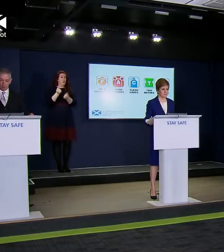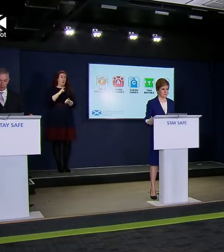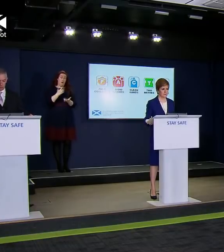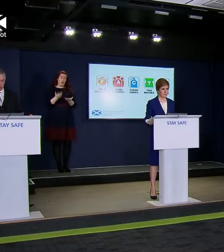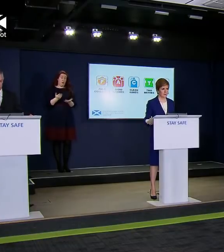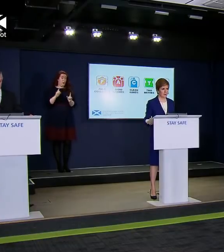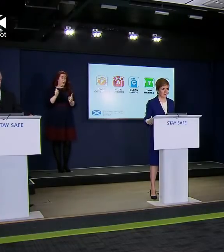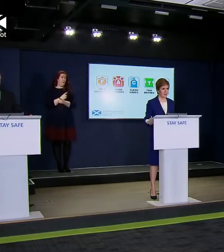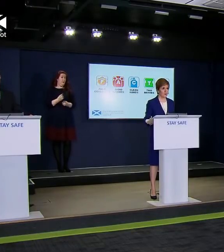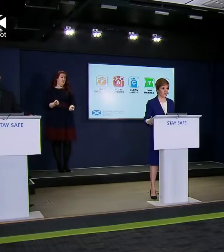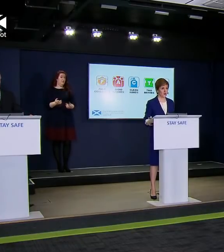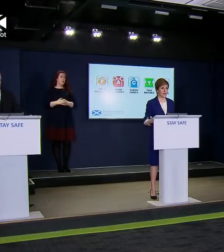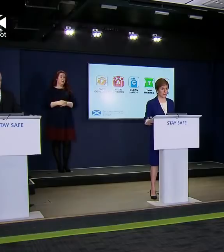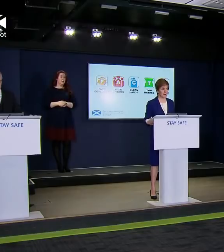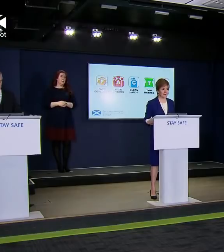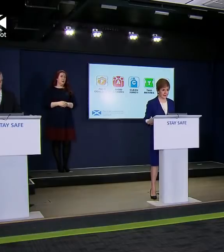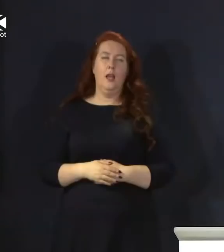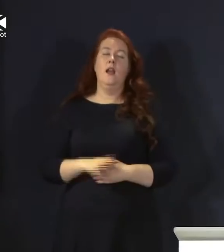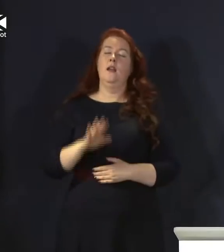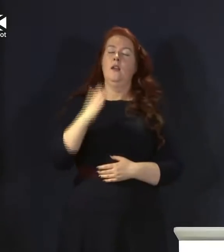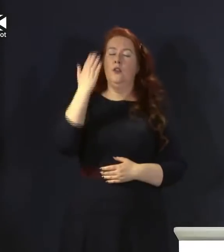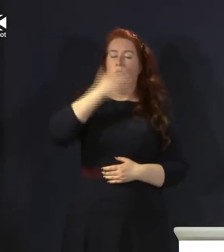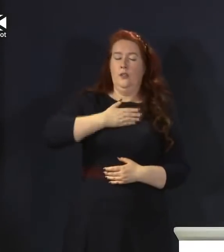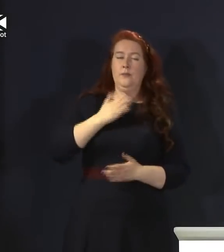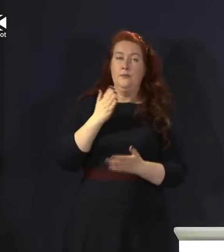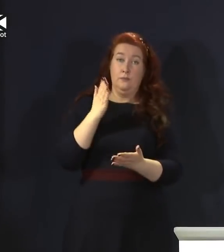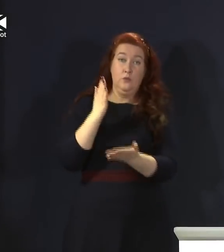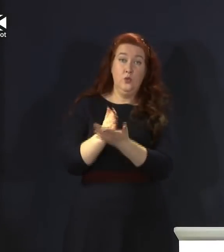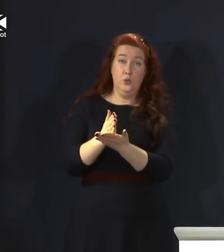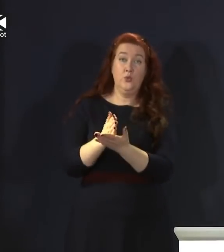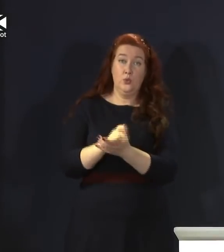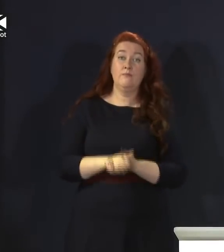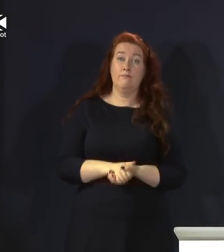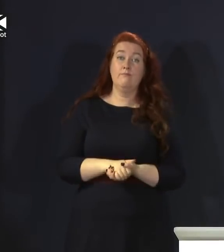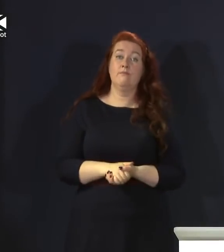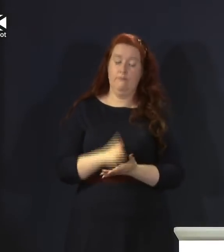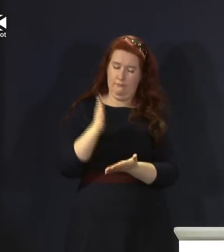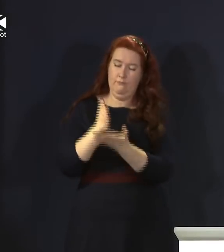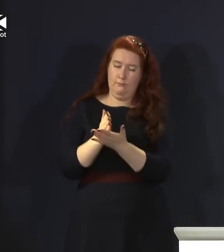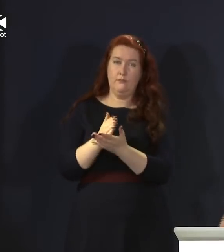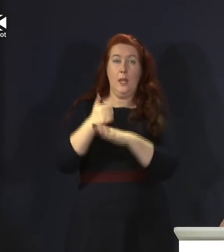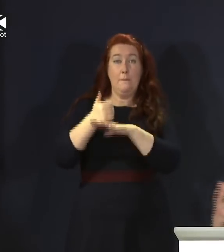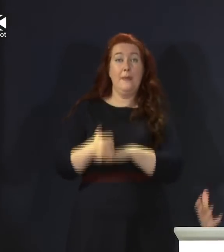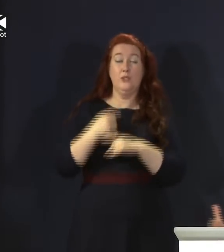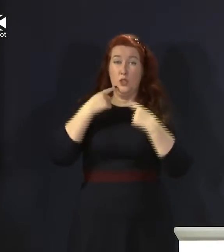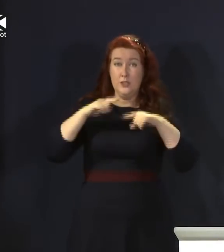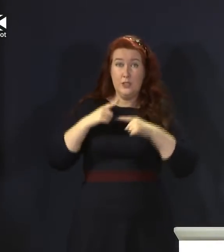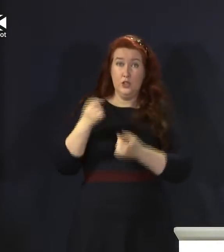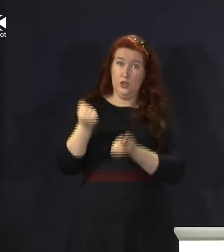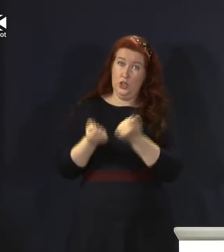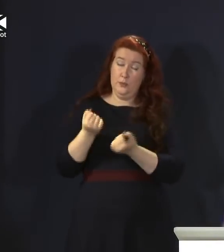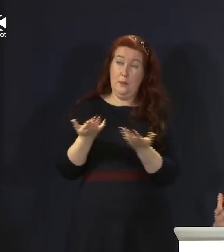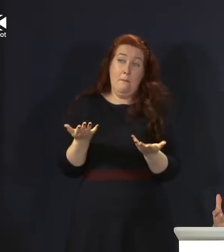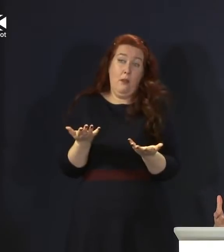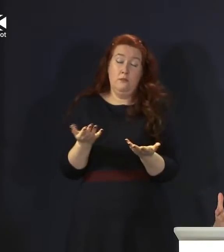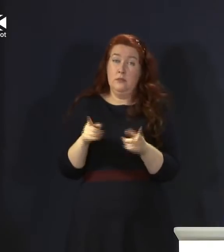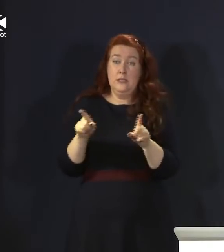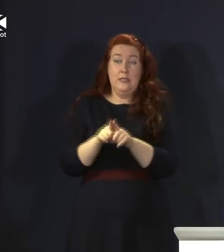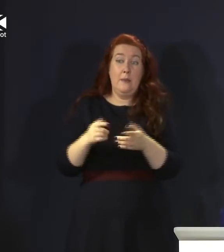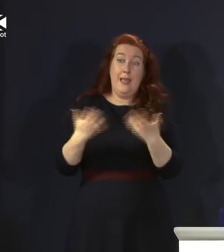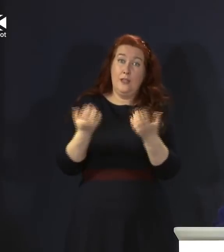can't. No, I'm sorry, Emma, it is true. It is based on teacher judgment, but like any other judgment, there